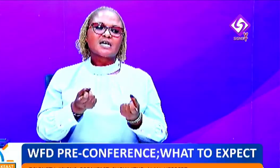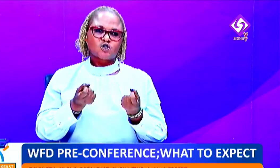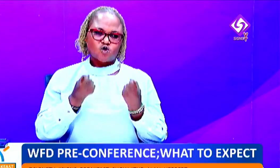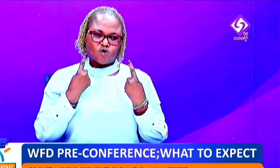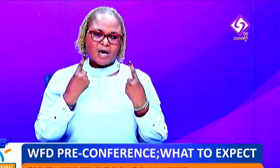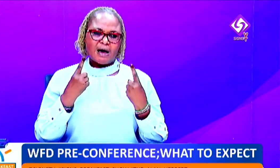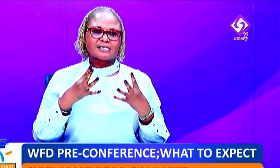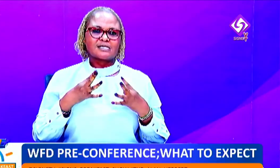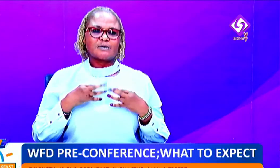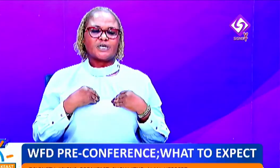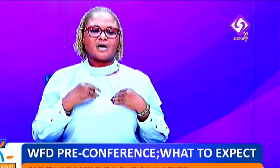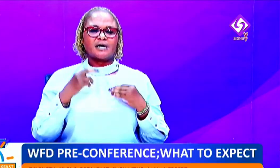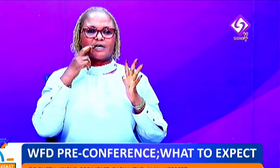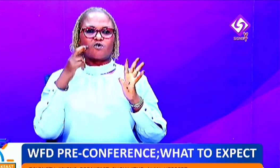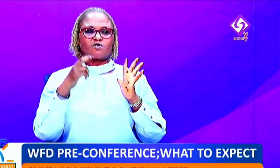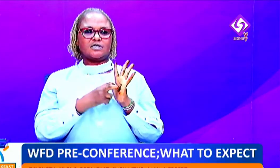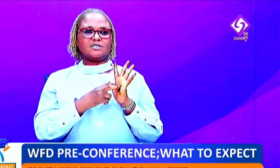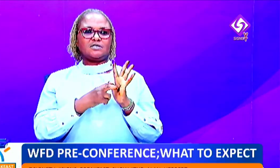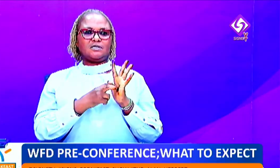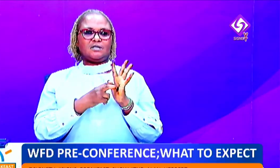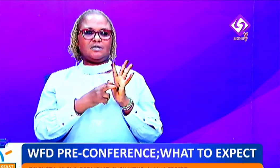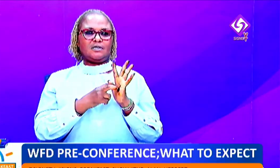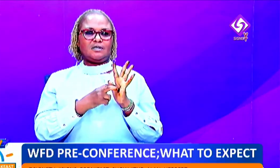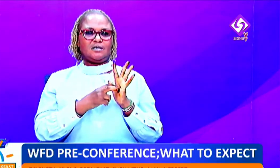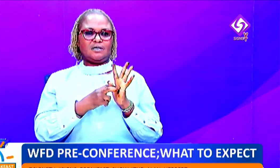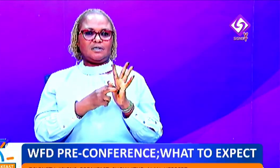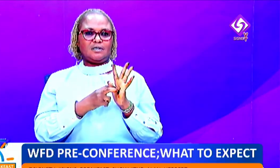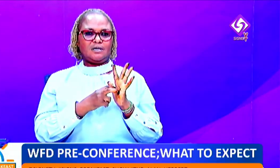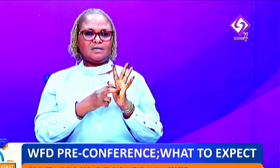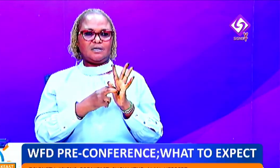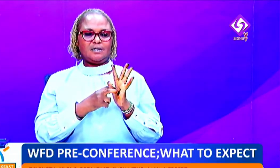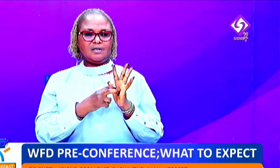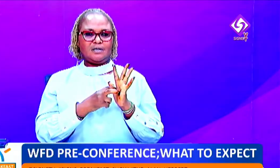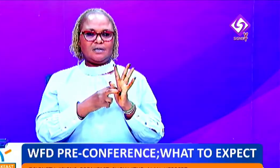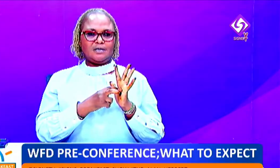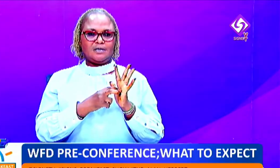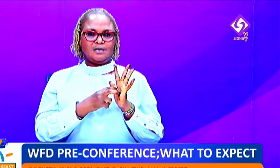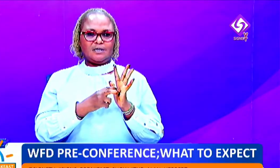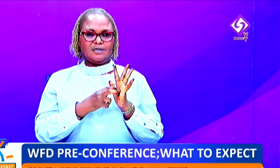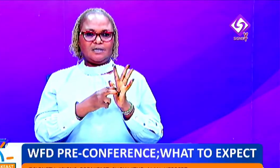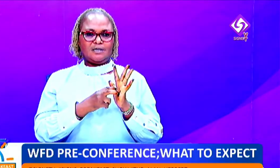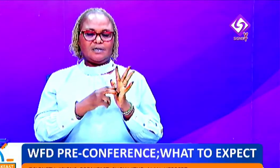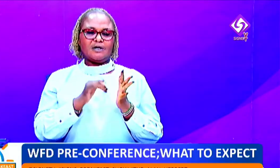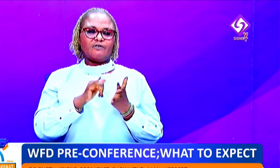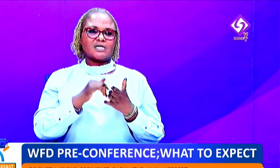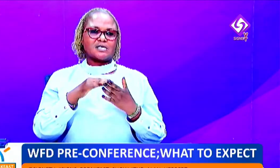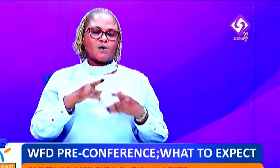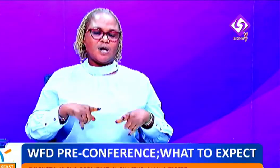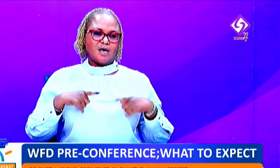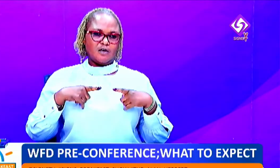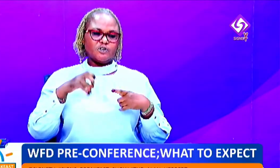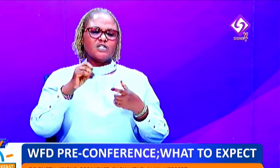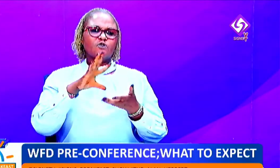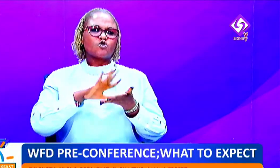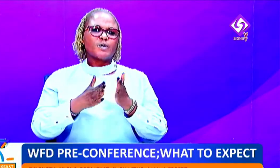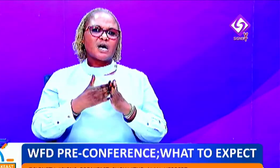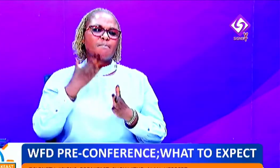always want to be understood, and that is not given to you easily. You want to be recognized, and that is not available for you.